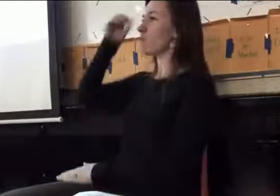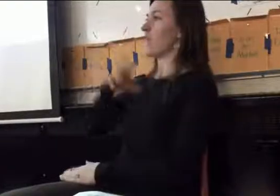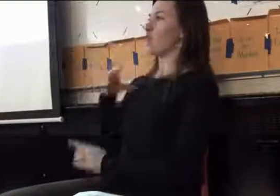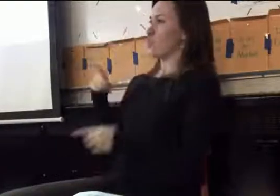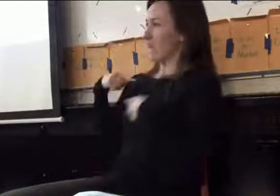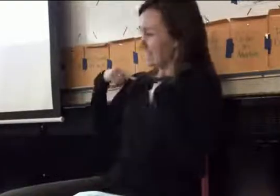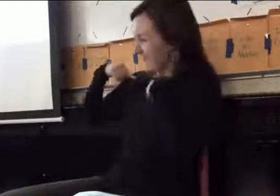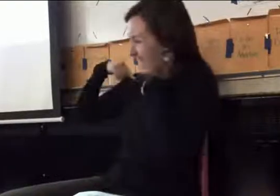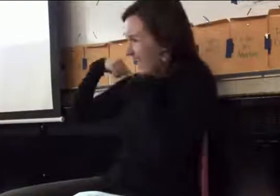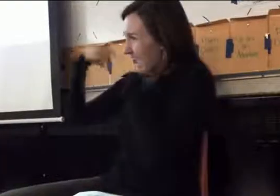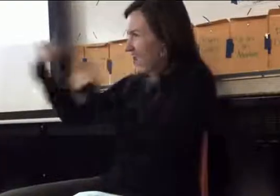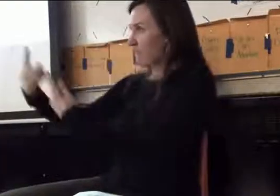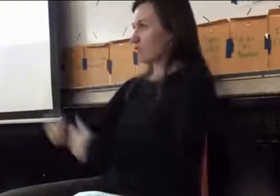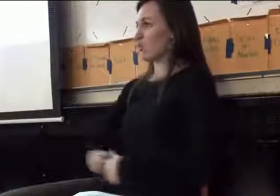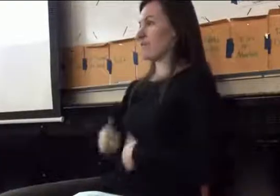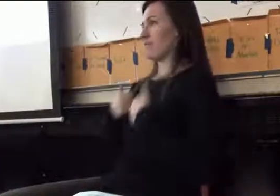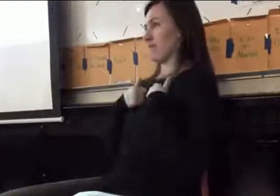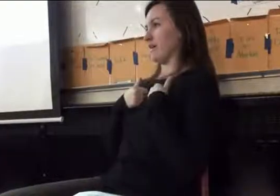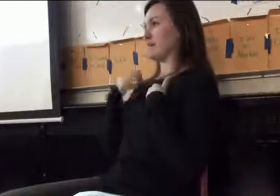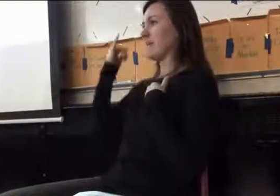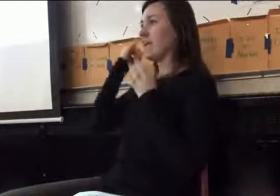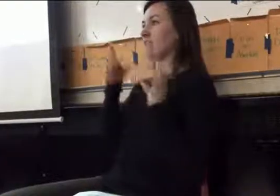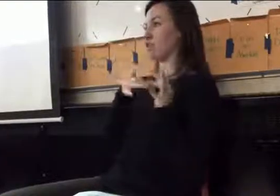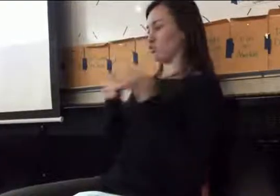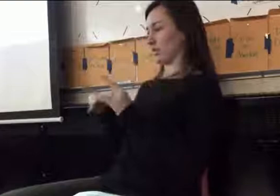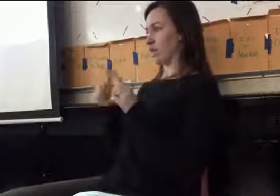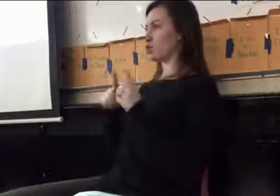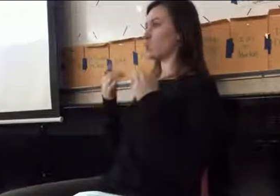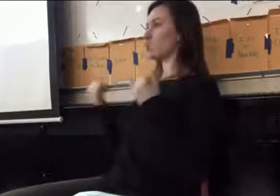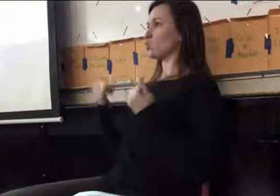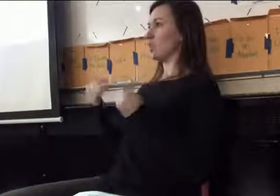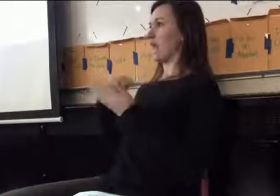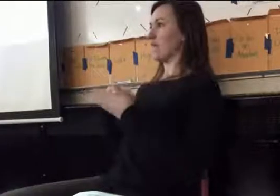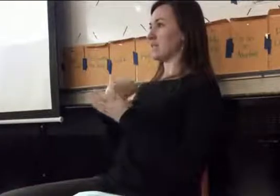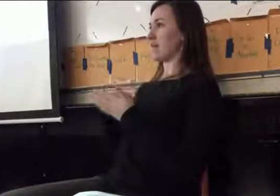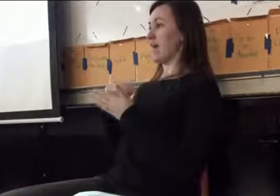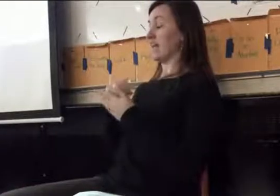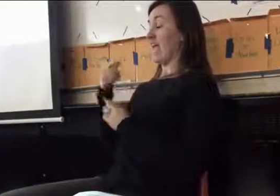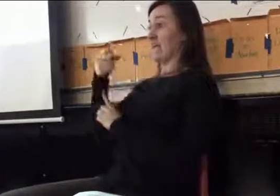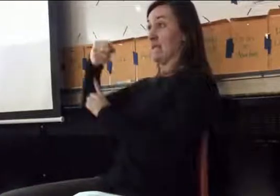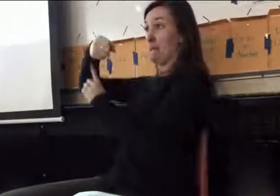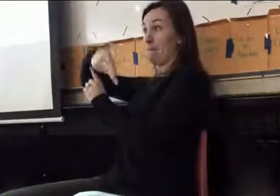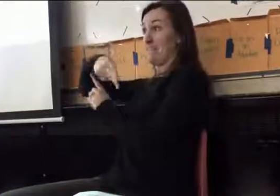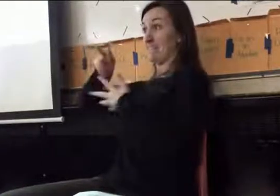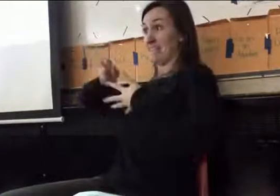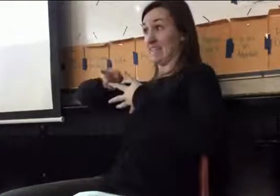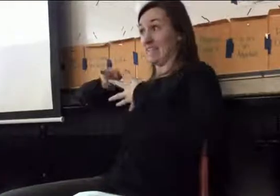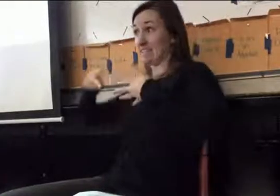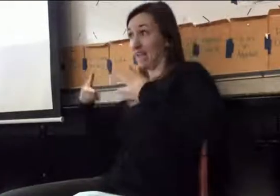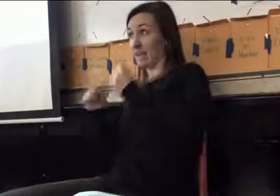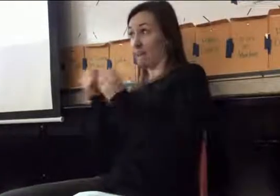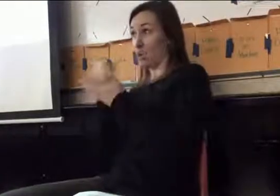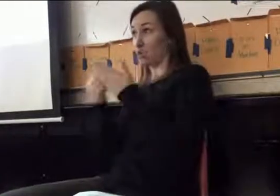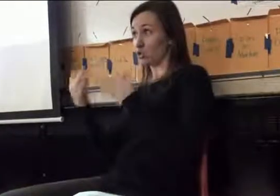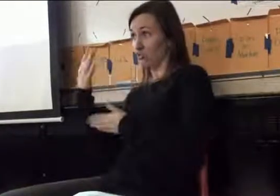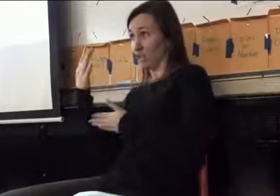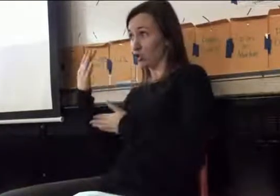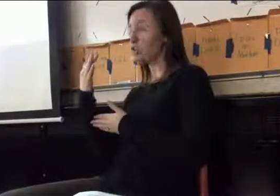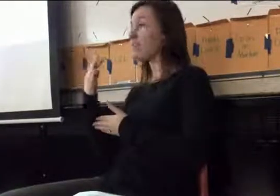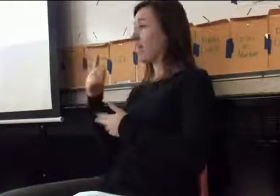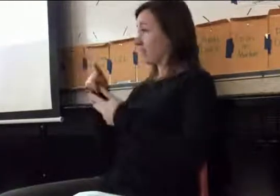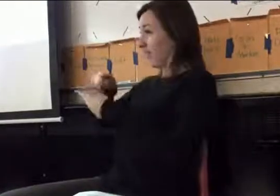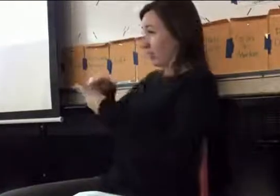you relate everything to inflation and different things like that. And he trumps the second placer by a lot. In fact, the 3 most richest